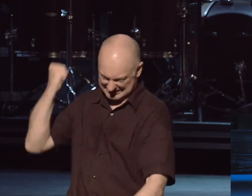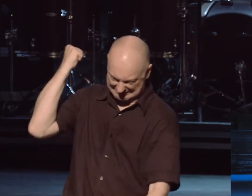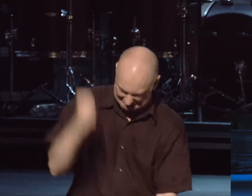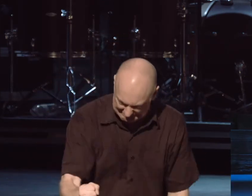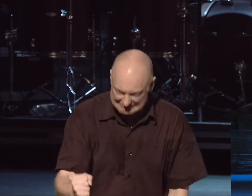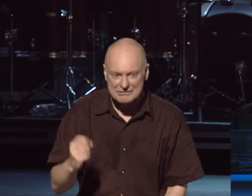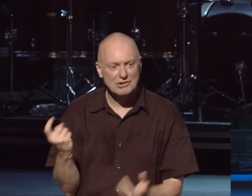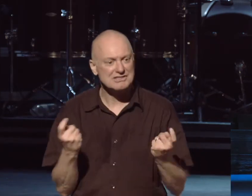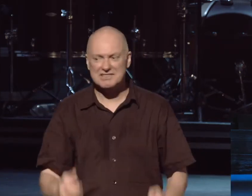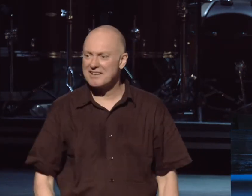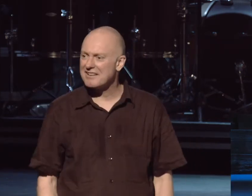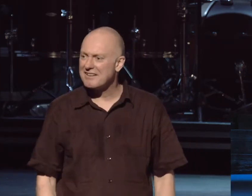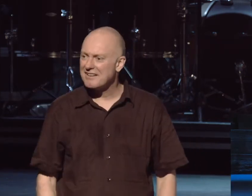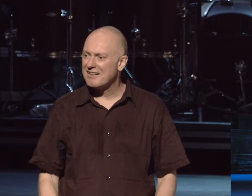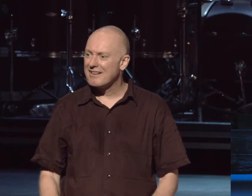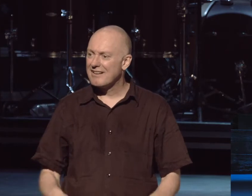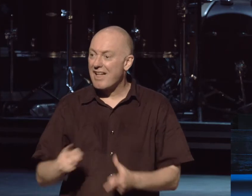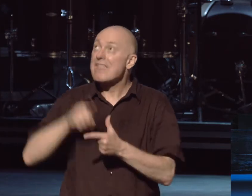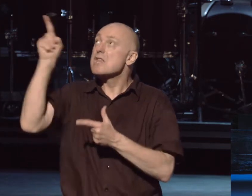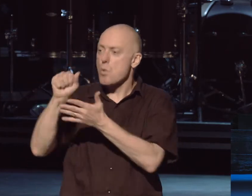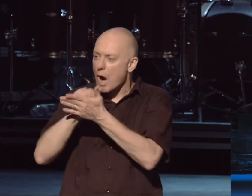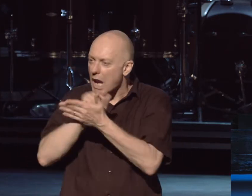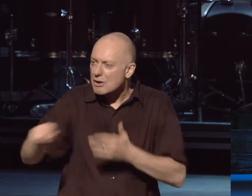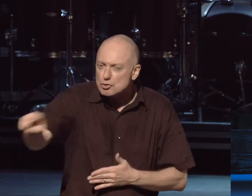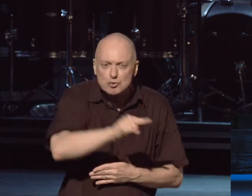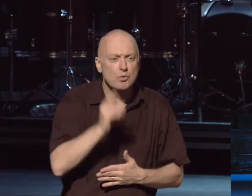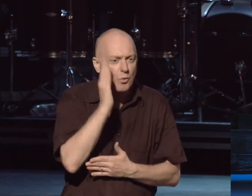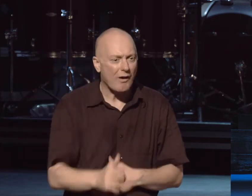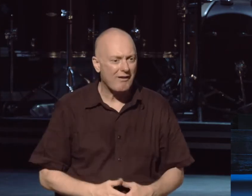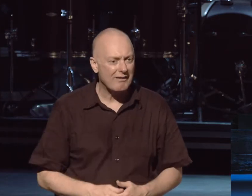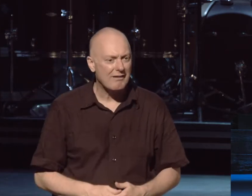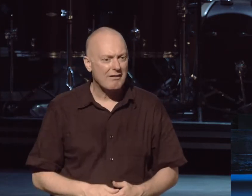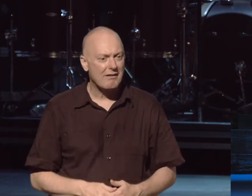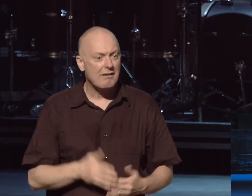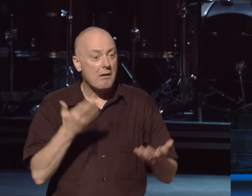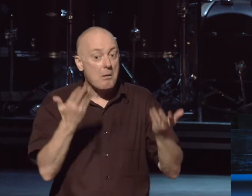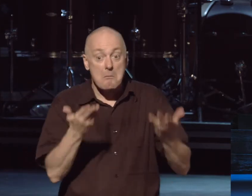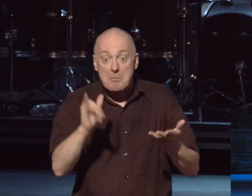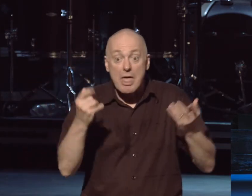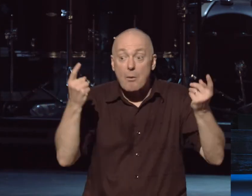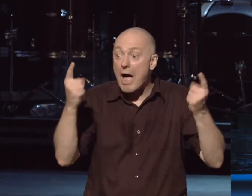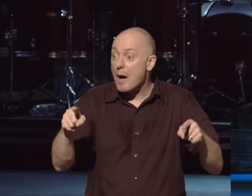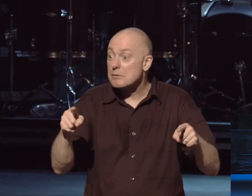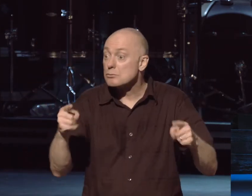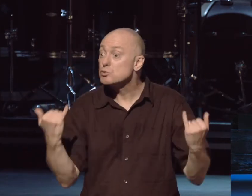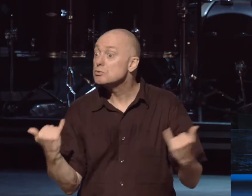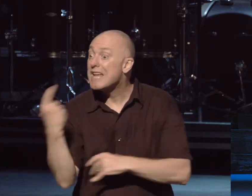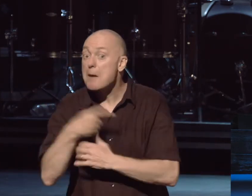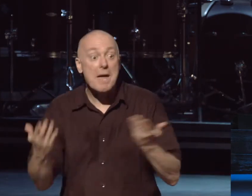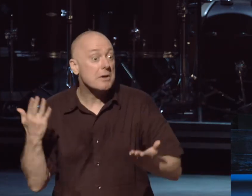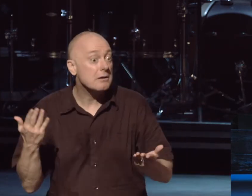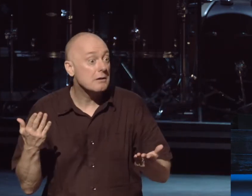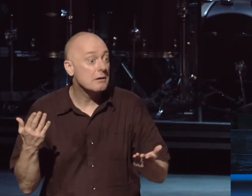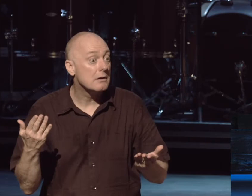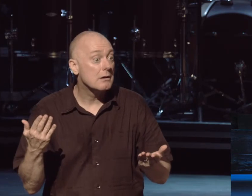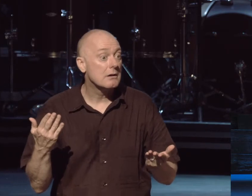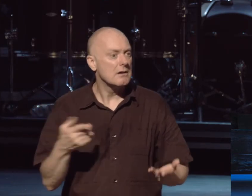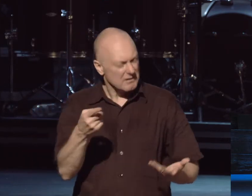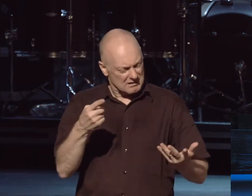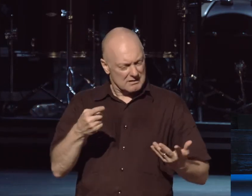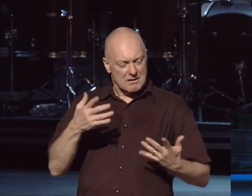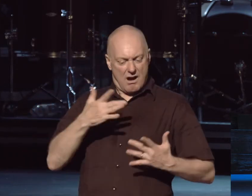Watch him cleanse. Maybe that's going to happen even today. A heart of confession that cries out for